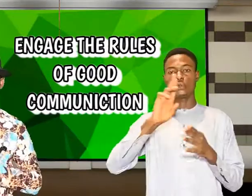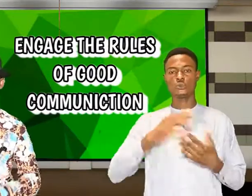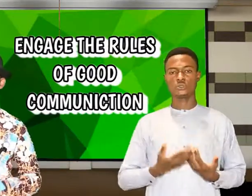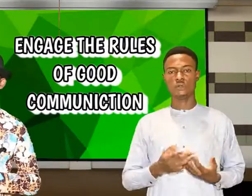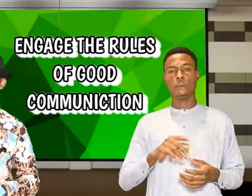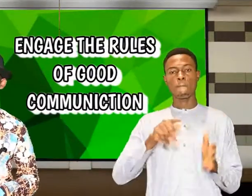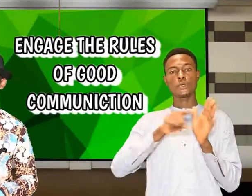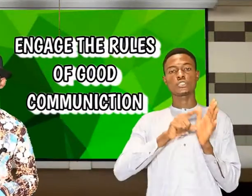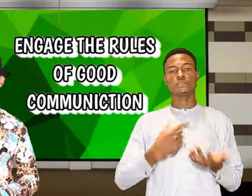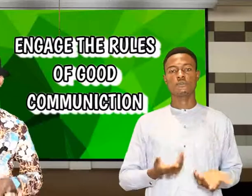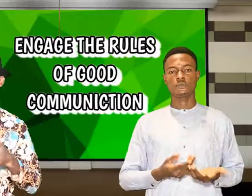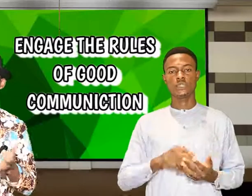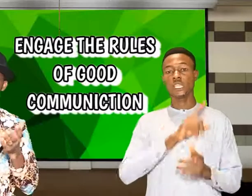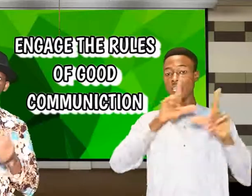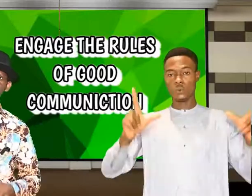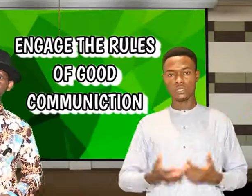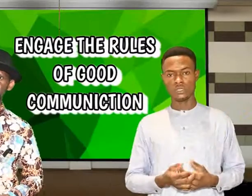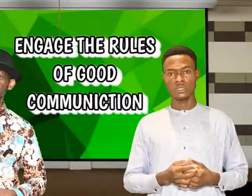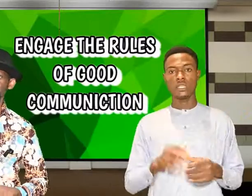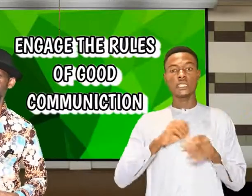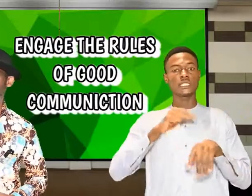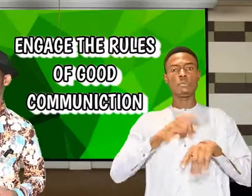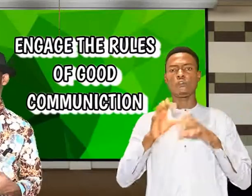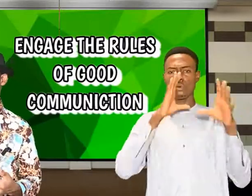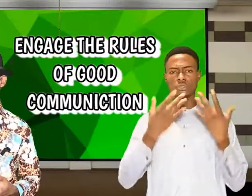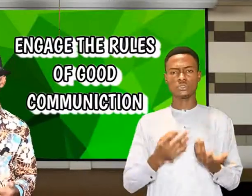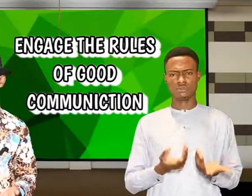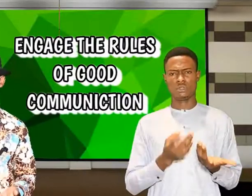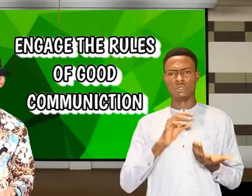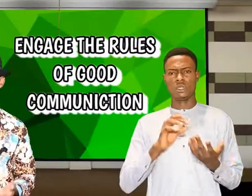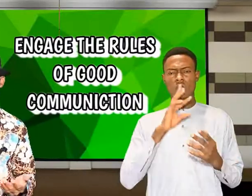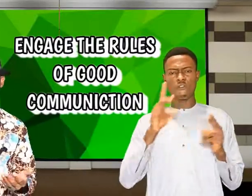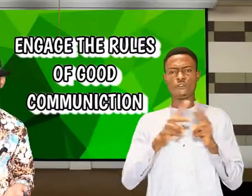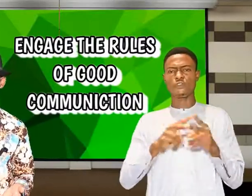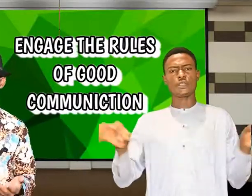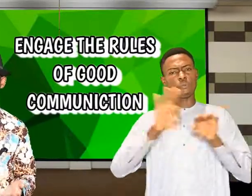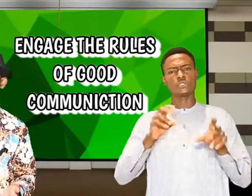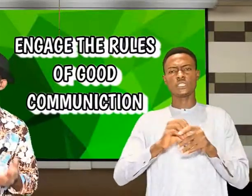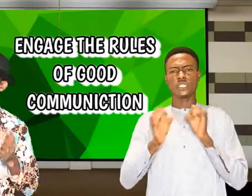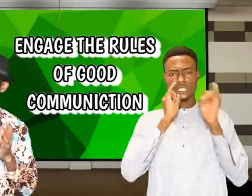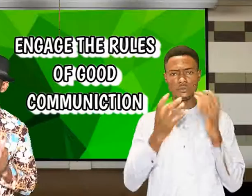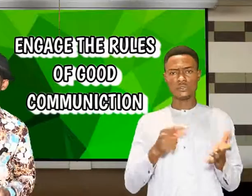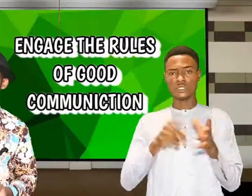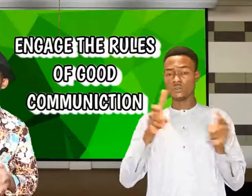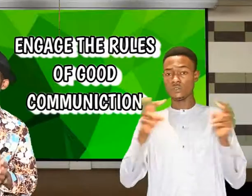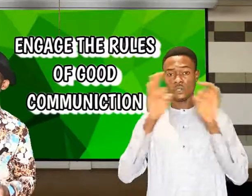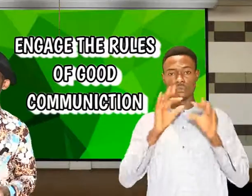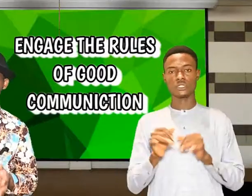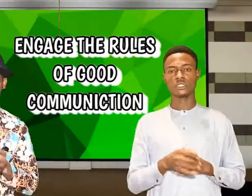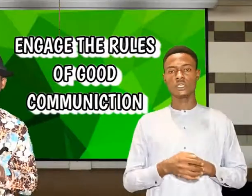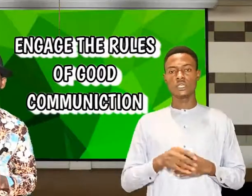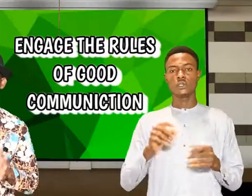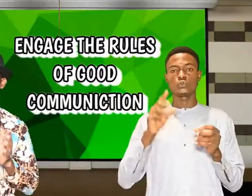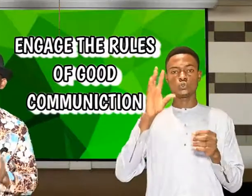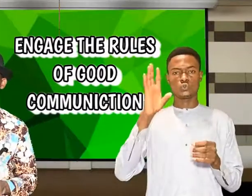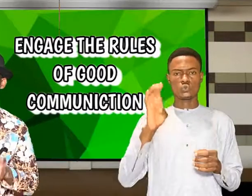Use positive language. Many forms of communications are not verbal in an interview. This is crucial. In fact, 33% of companies